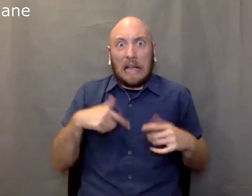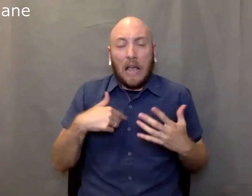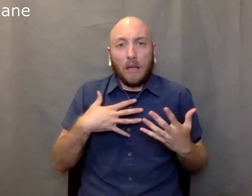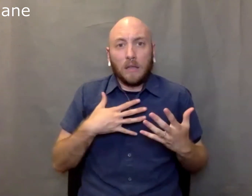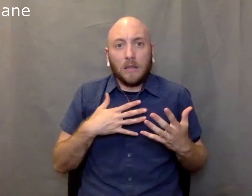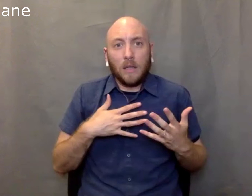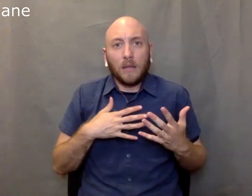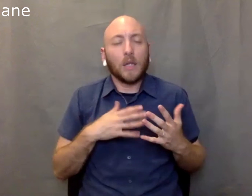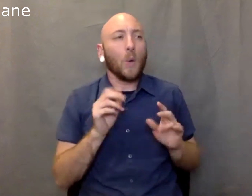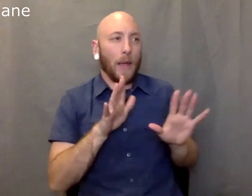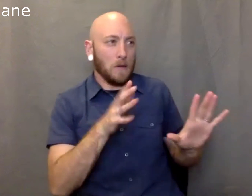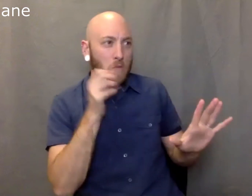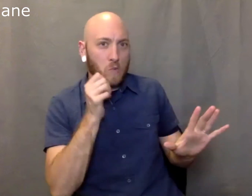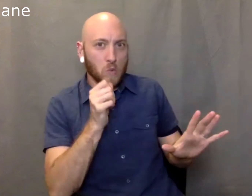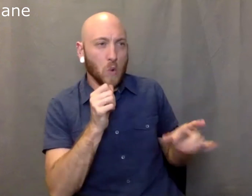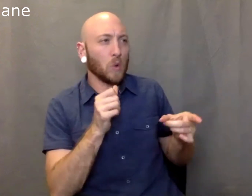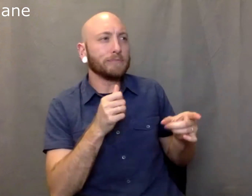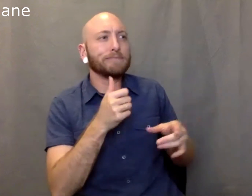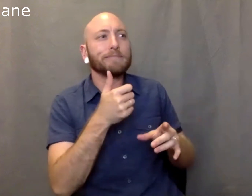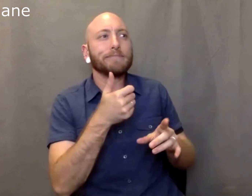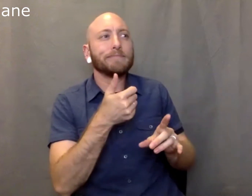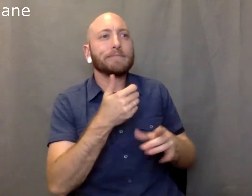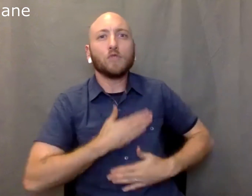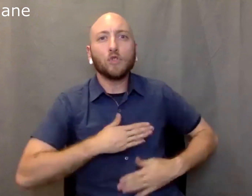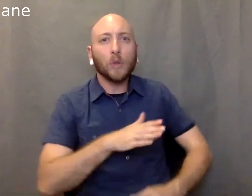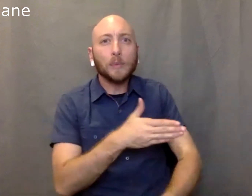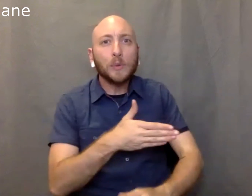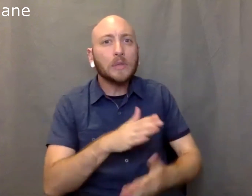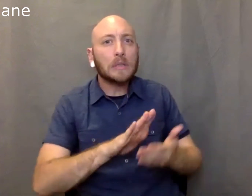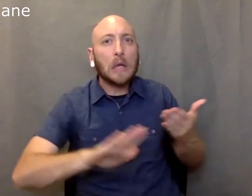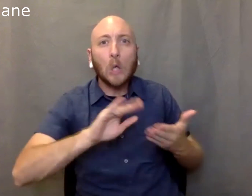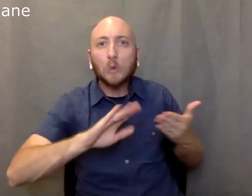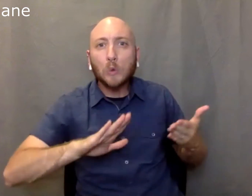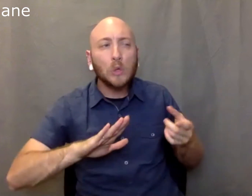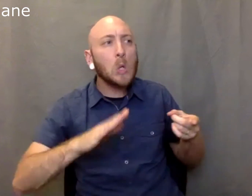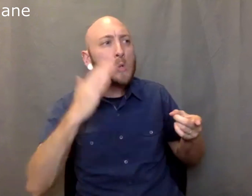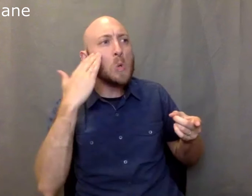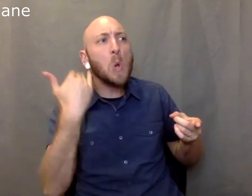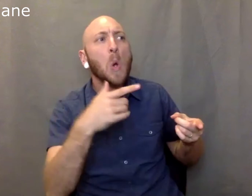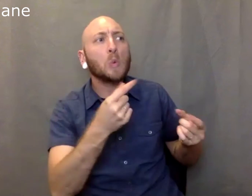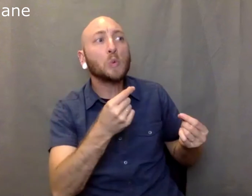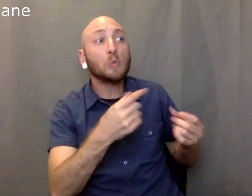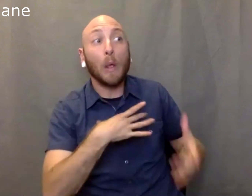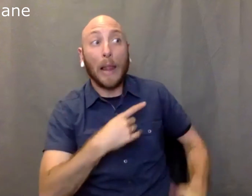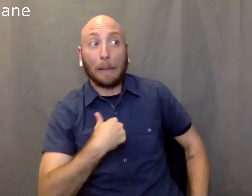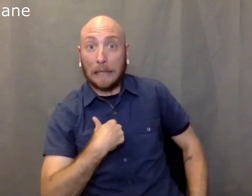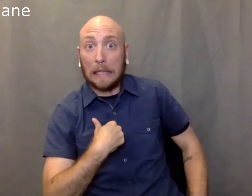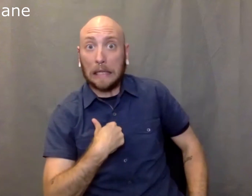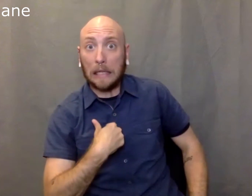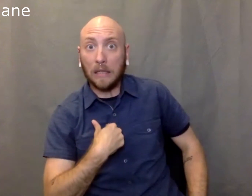you are, you're in music, like you're going to university, blah blah blah. You seem to know what you're doing, and you like me. I'm just gonna like tag along and be